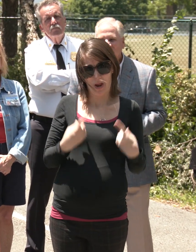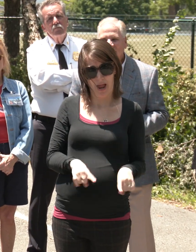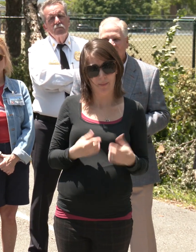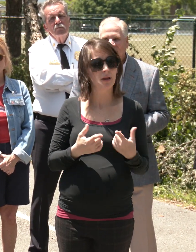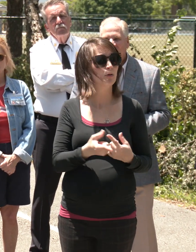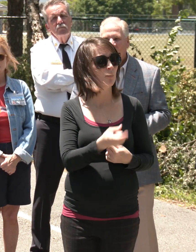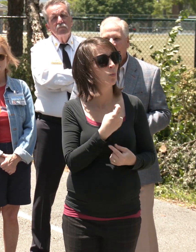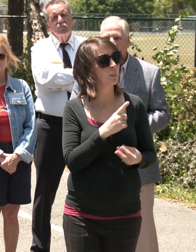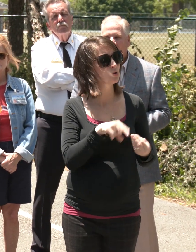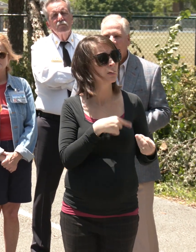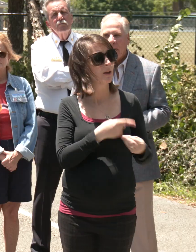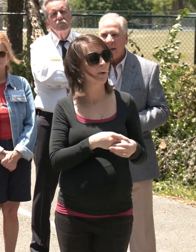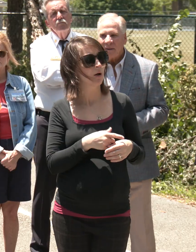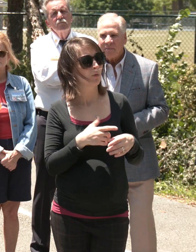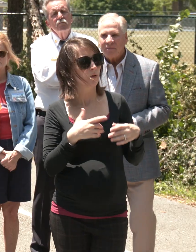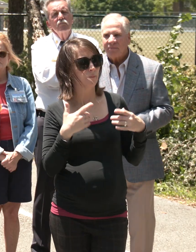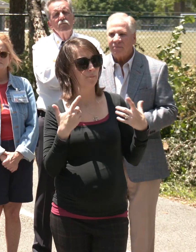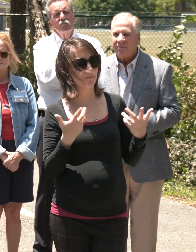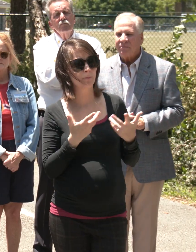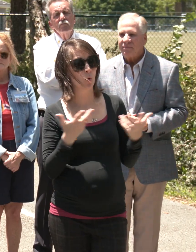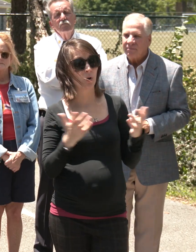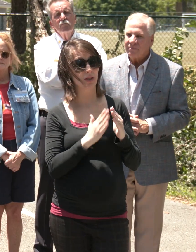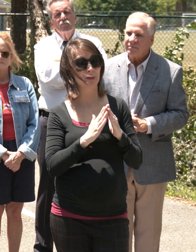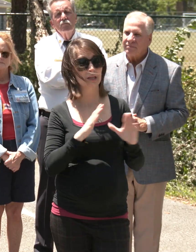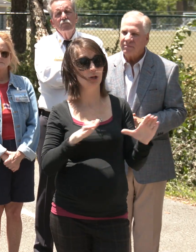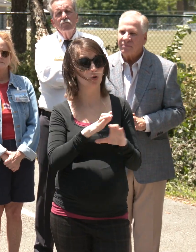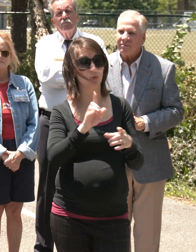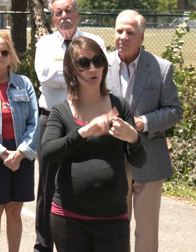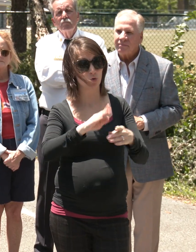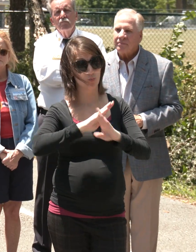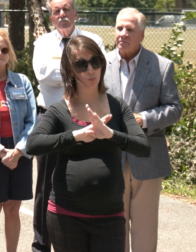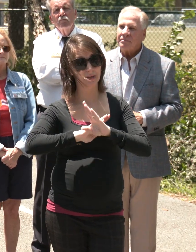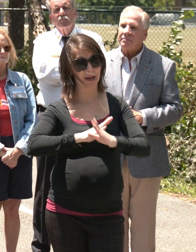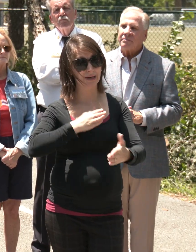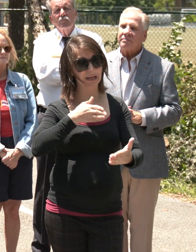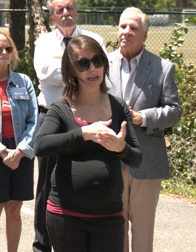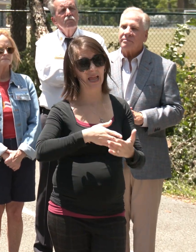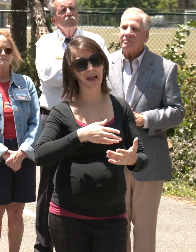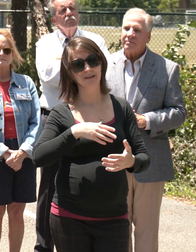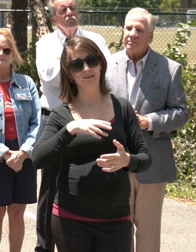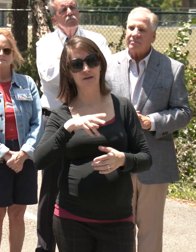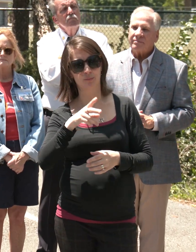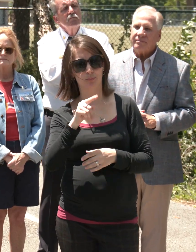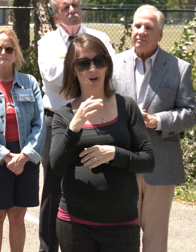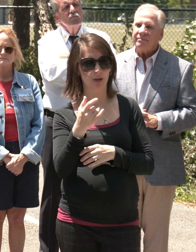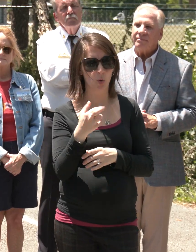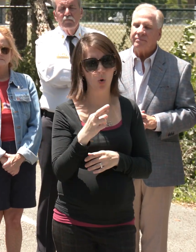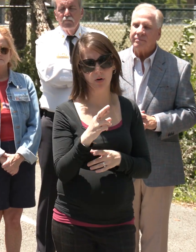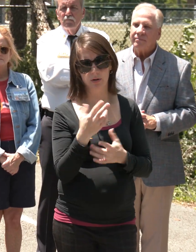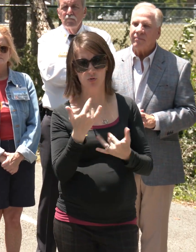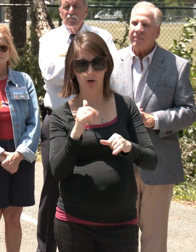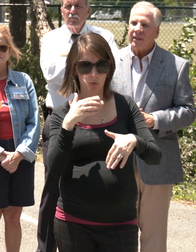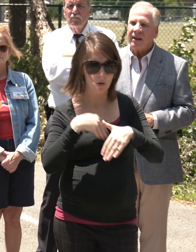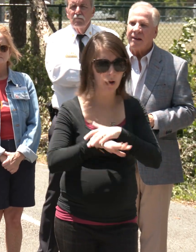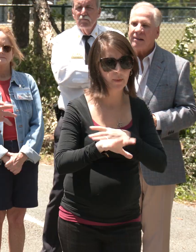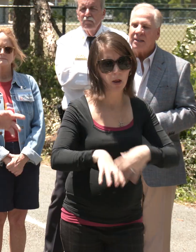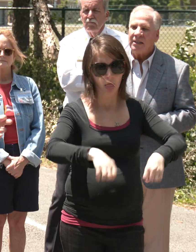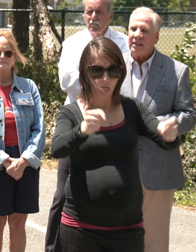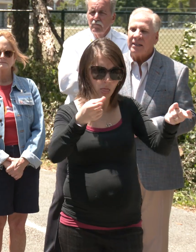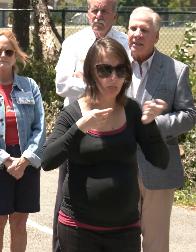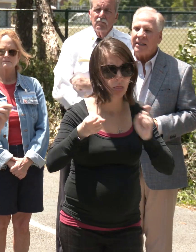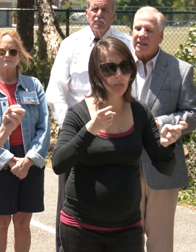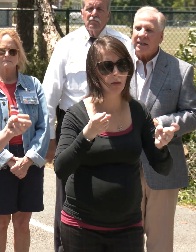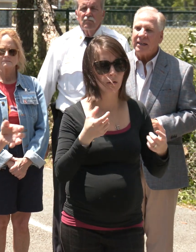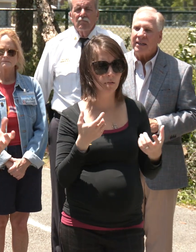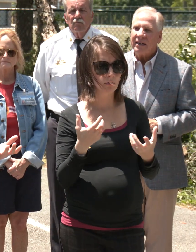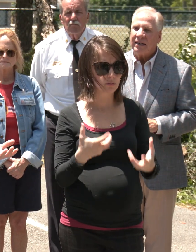about what is the city doing to protect against predatory development and developers who may come in and want to